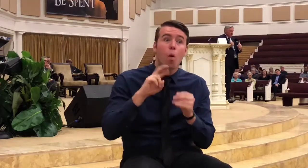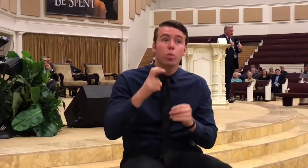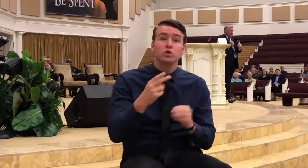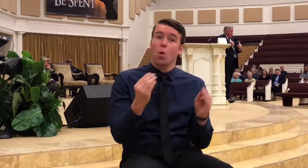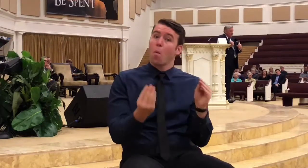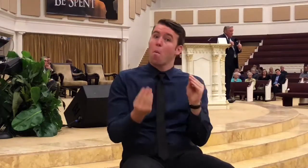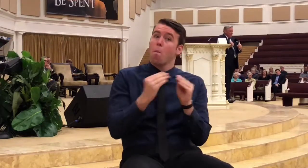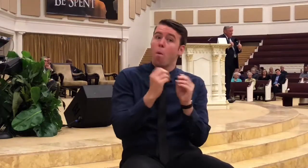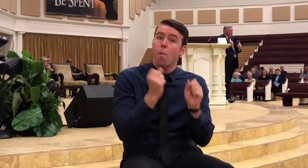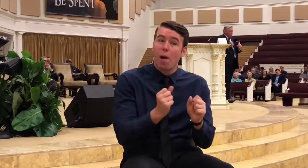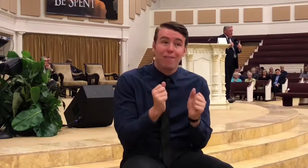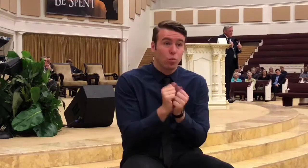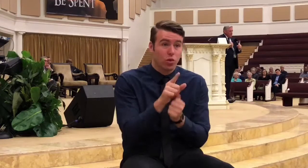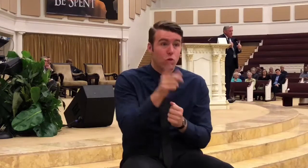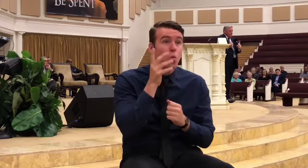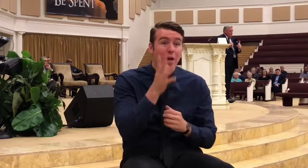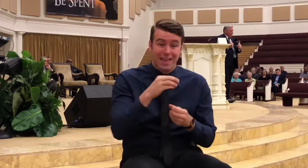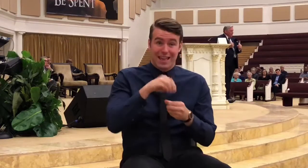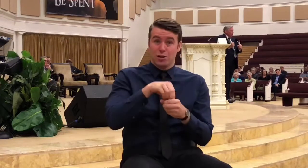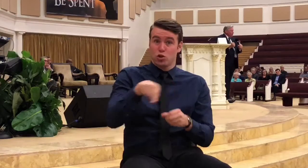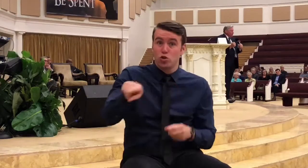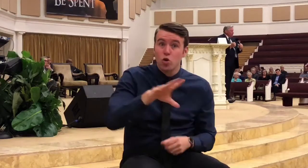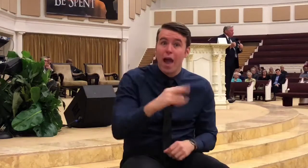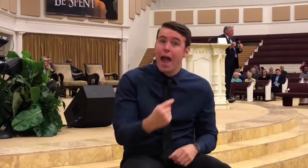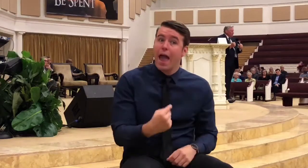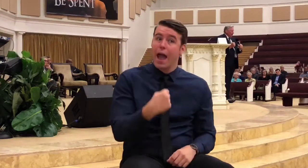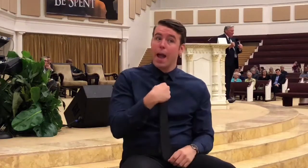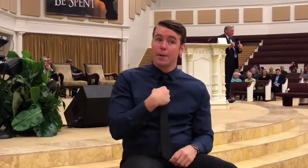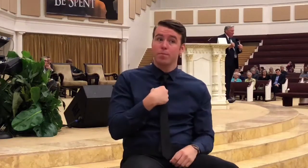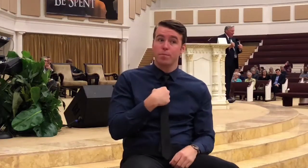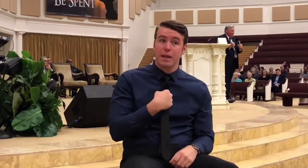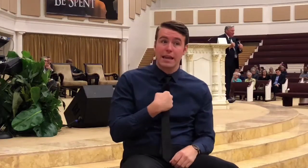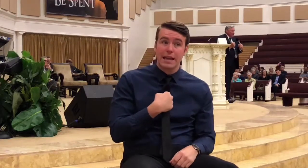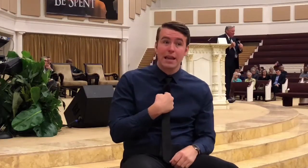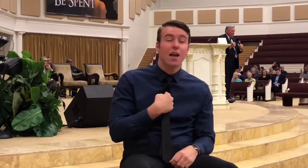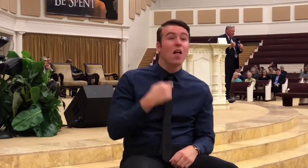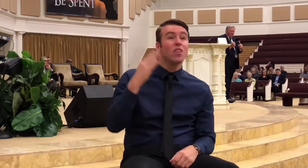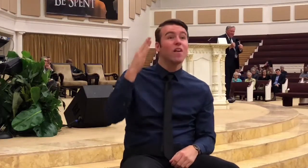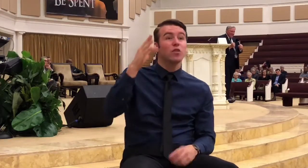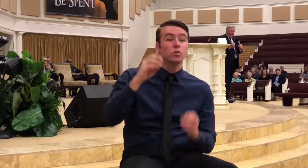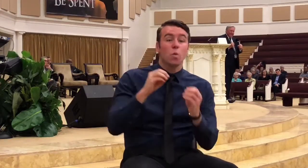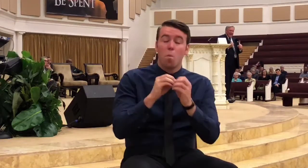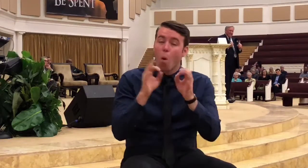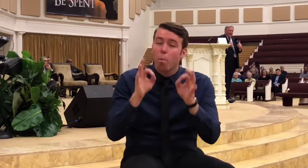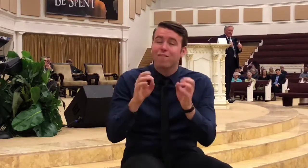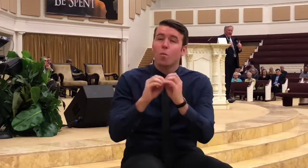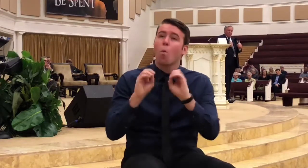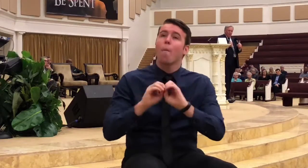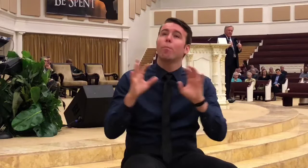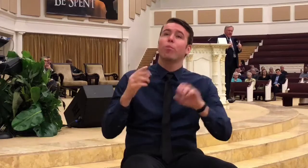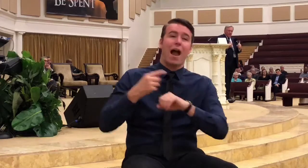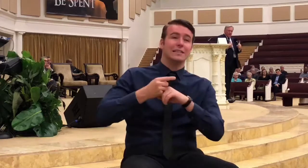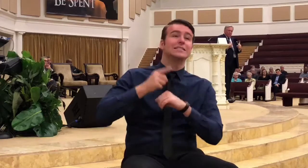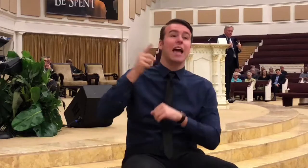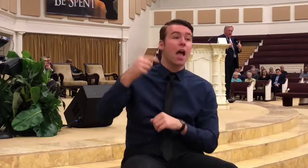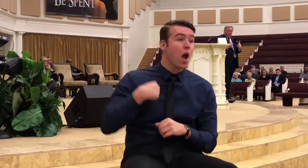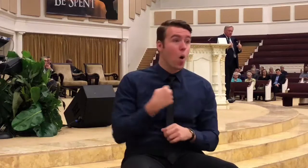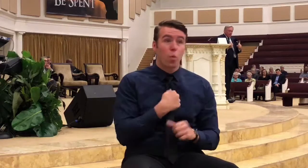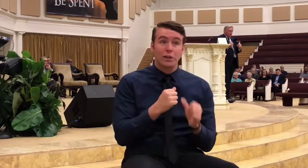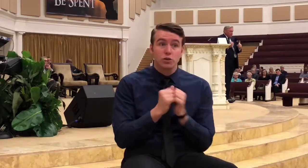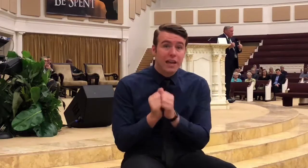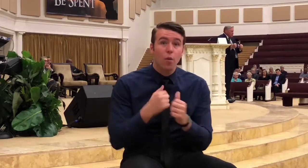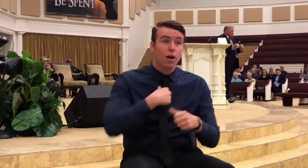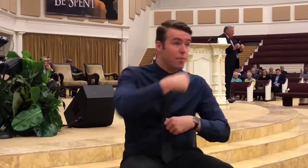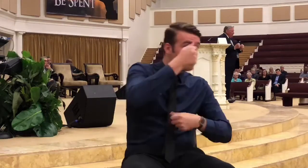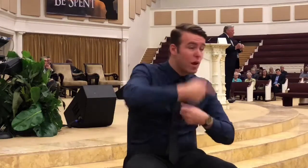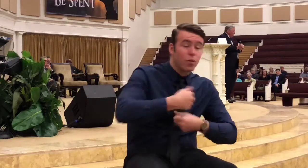more powerful in you and in me. And the pathway of the just goes brighter and brighter into a perfect day. Amen. And we're together, and we're brothers,